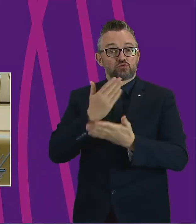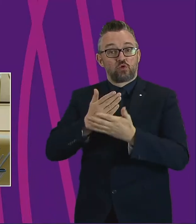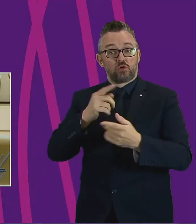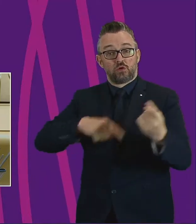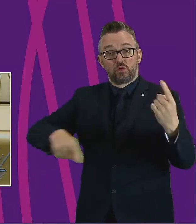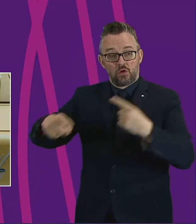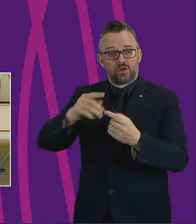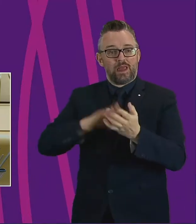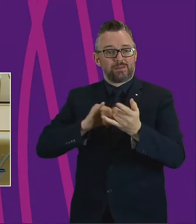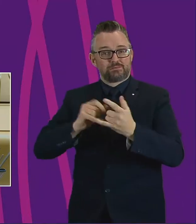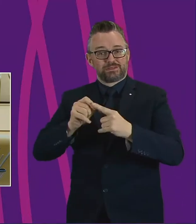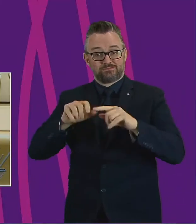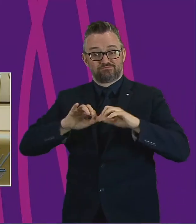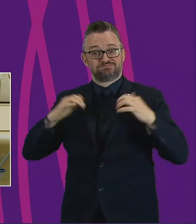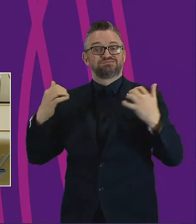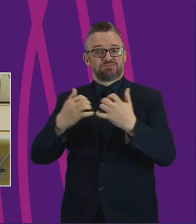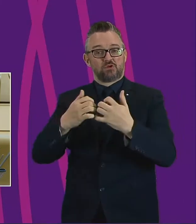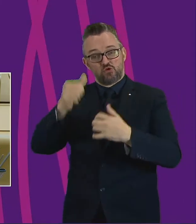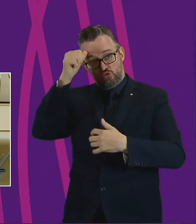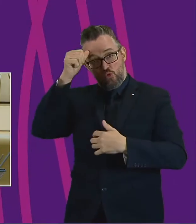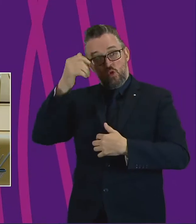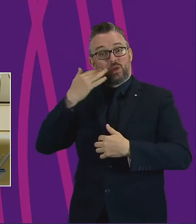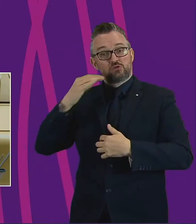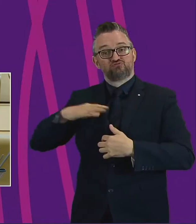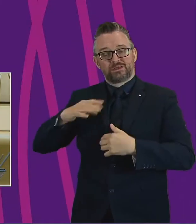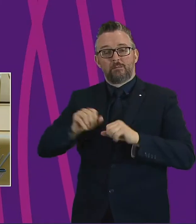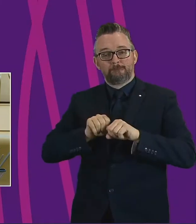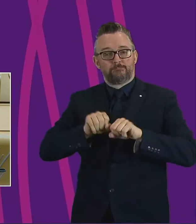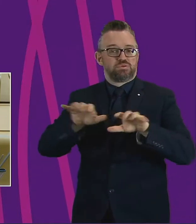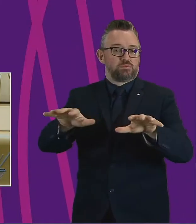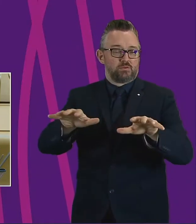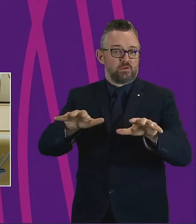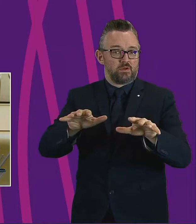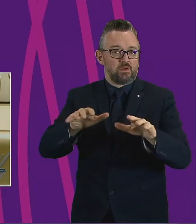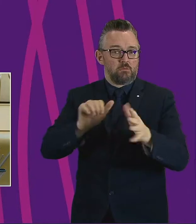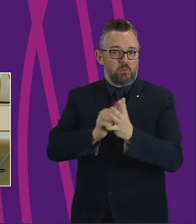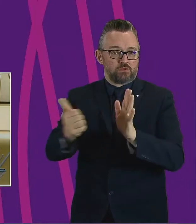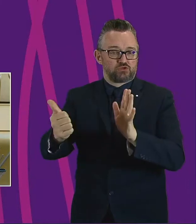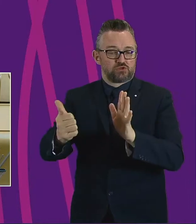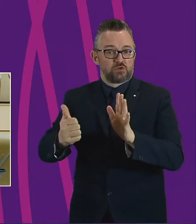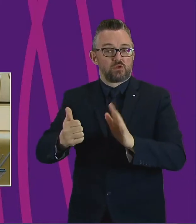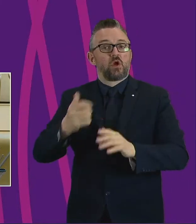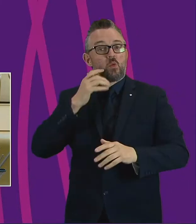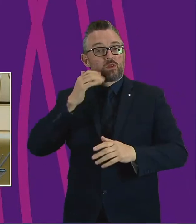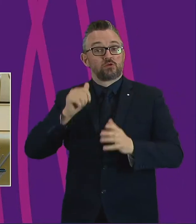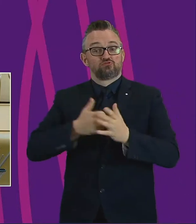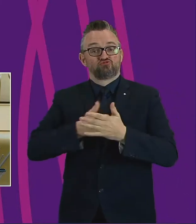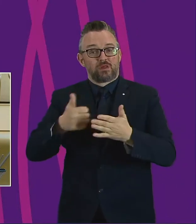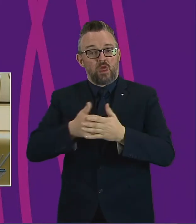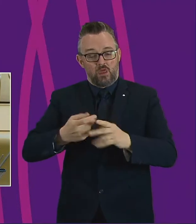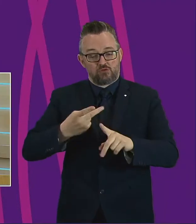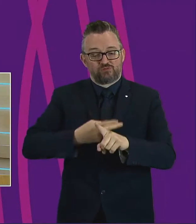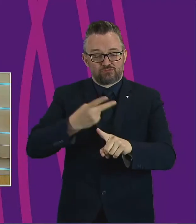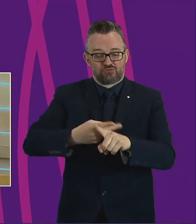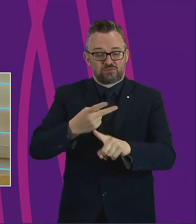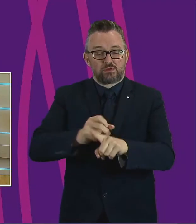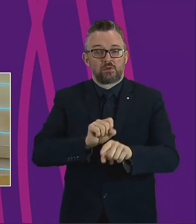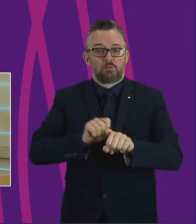across the chamber know its publication date and the frequency with which continued publication will be made.